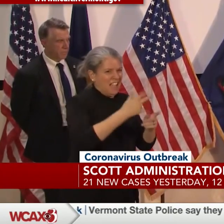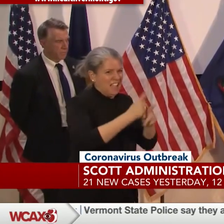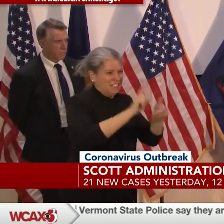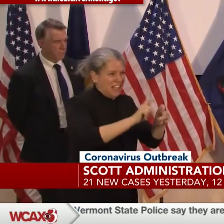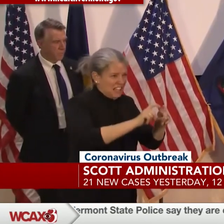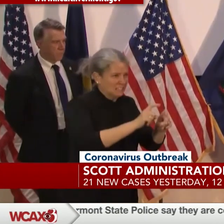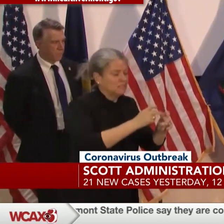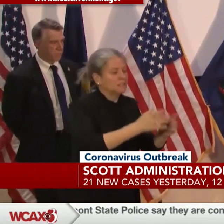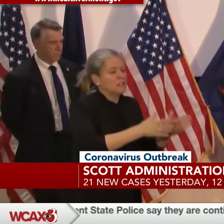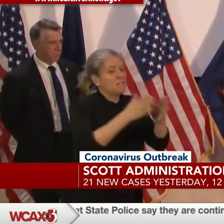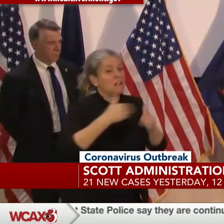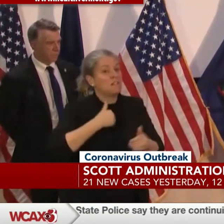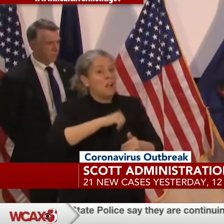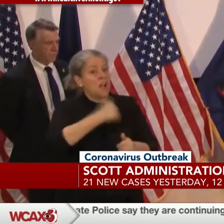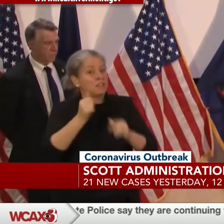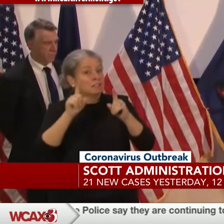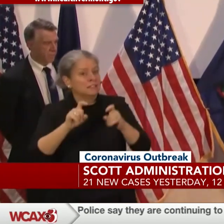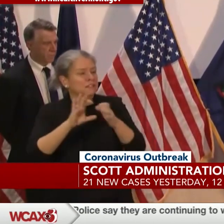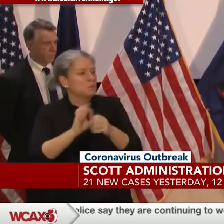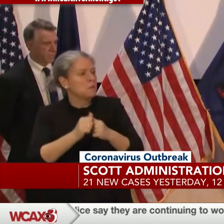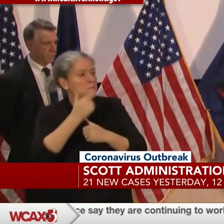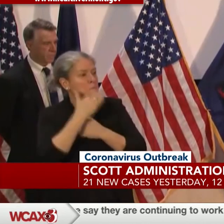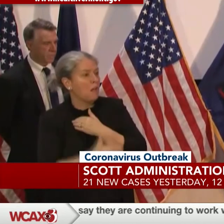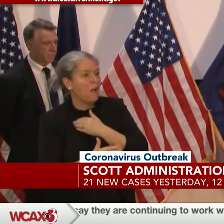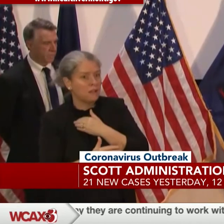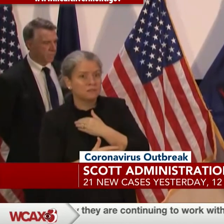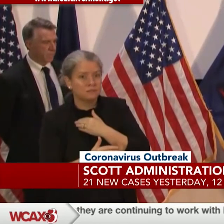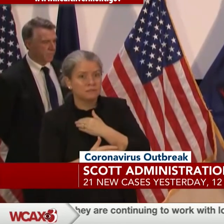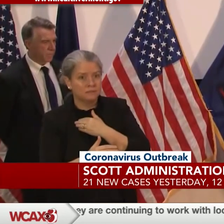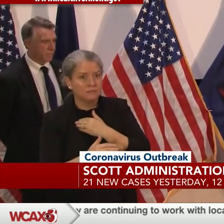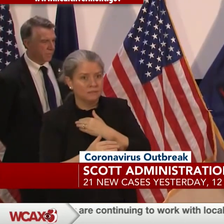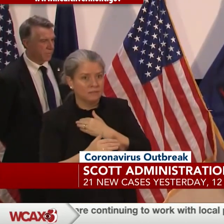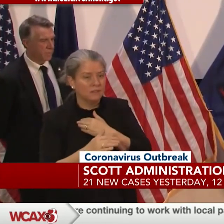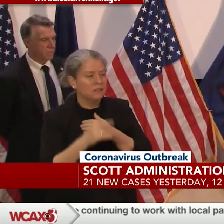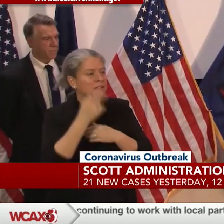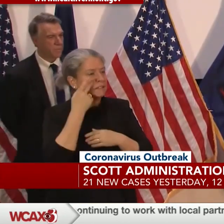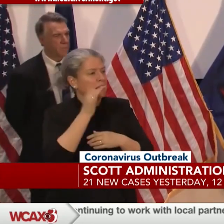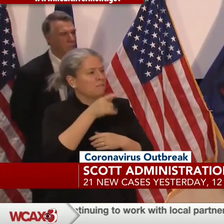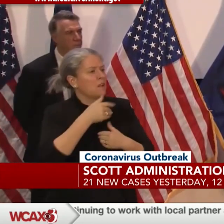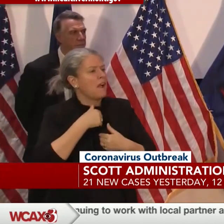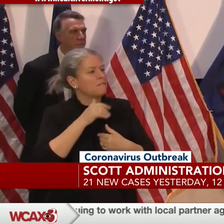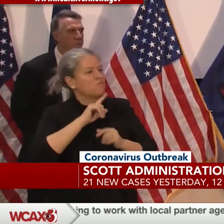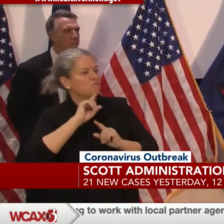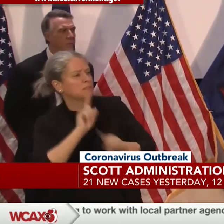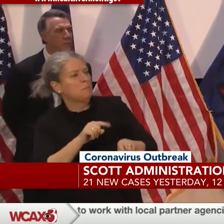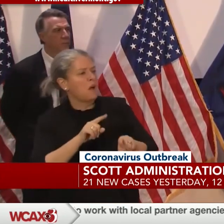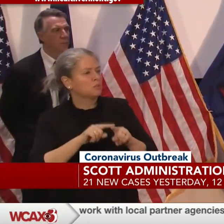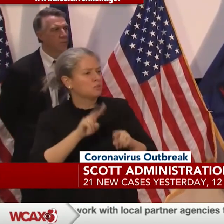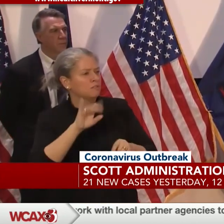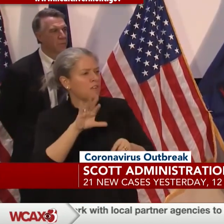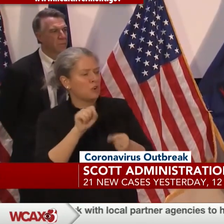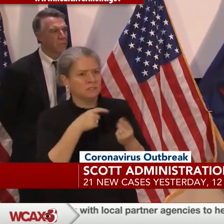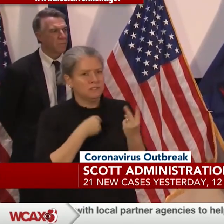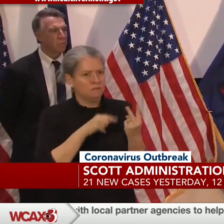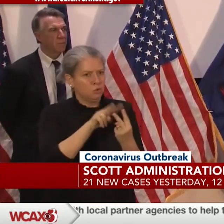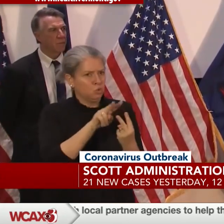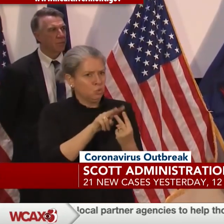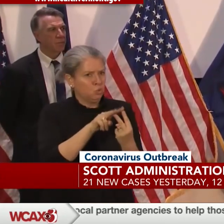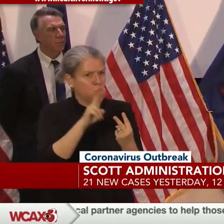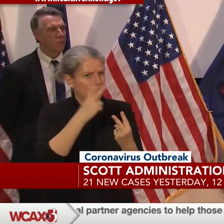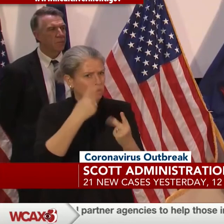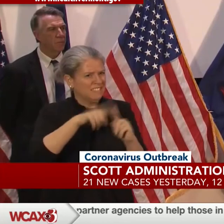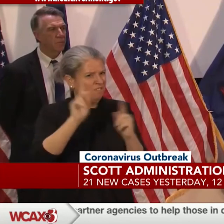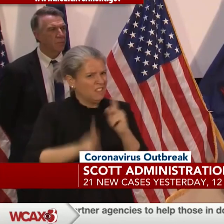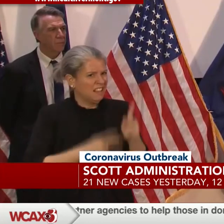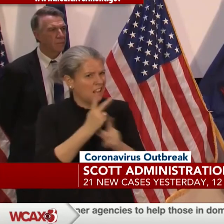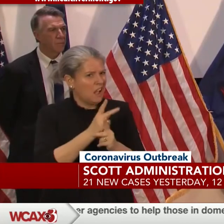your blood to see if you have an antibody response to the virus. So I'm not sure if you're aware of which one you're